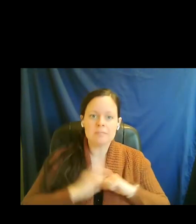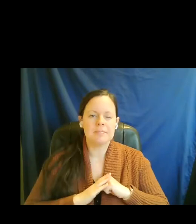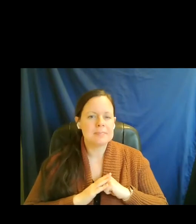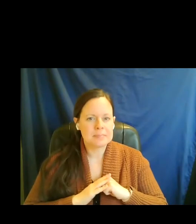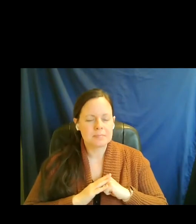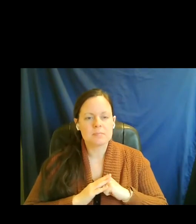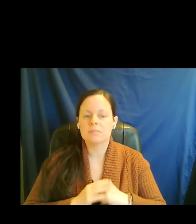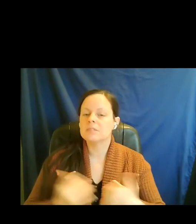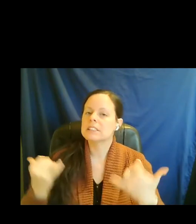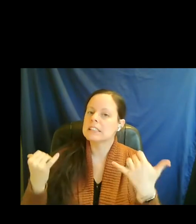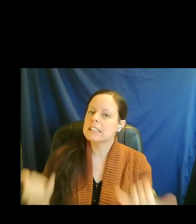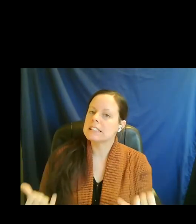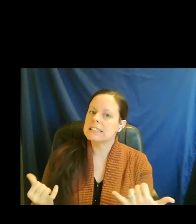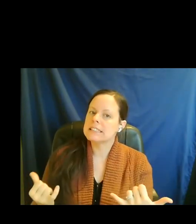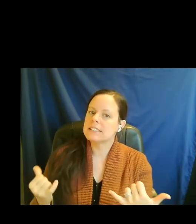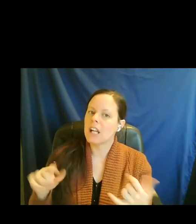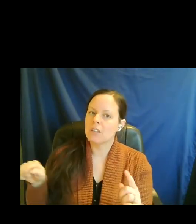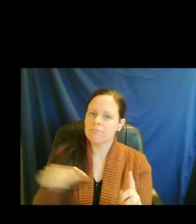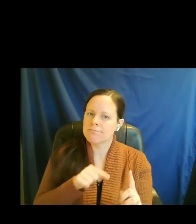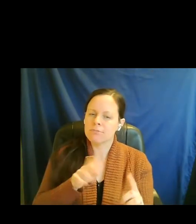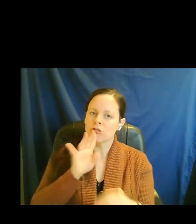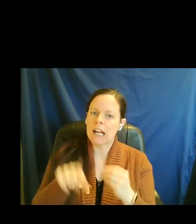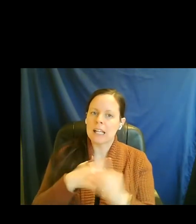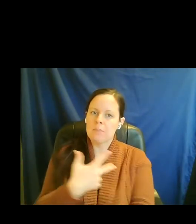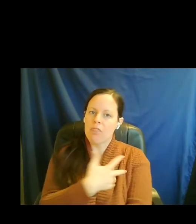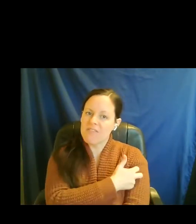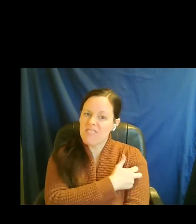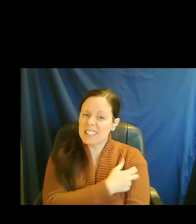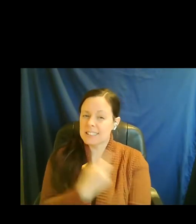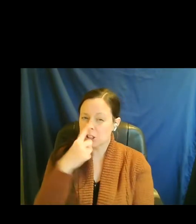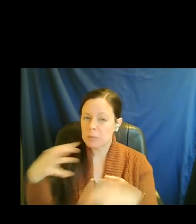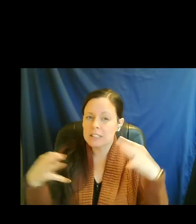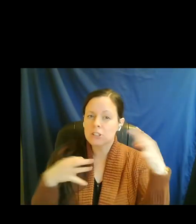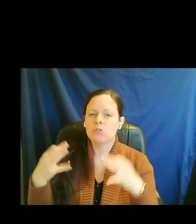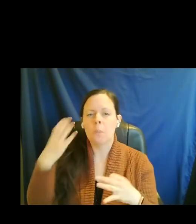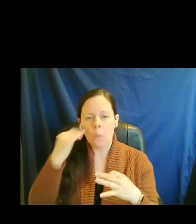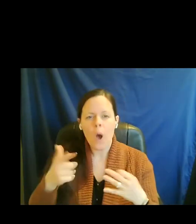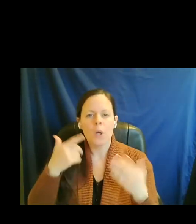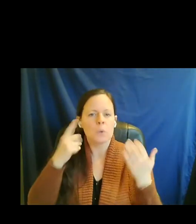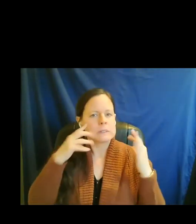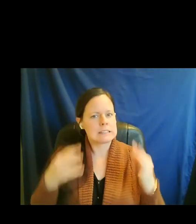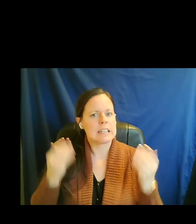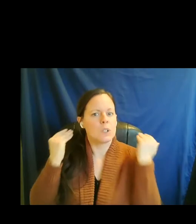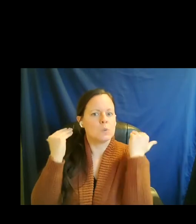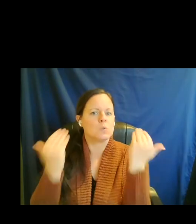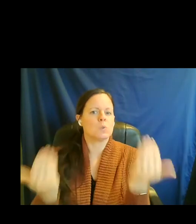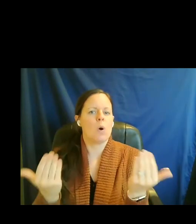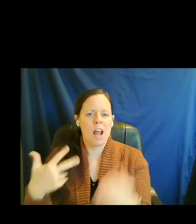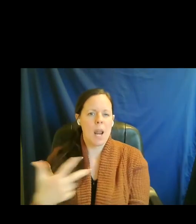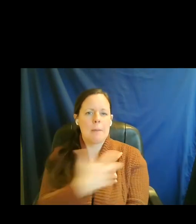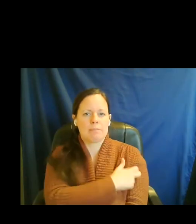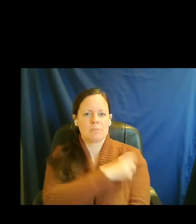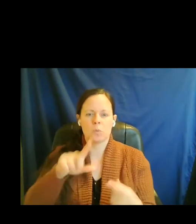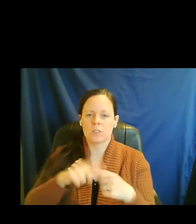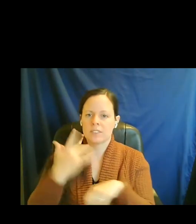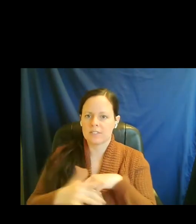Now, if we kind of pivot to talking about the vaccine, sure. Can you describe why you chose to get the vaccine when it was made available to you? Yeah, you